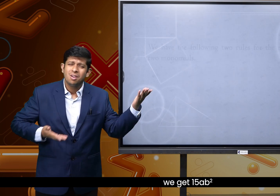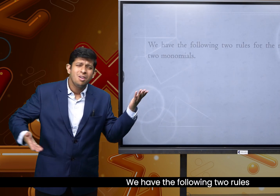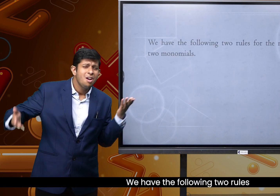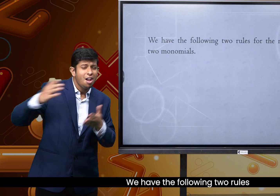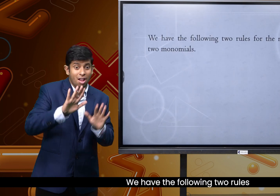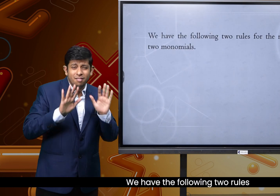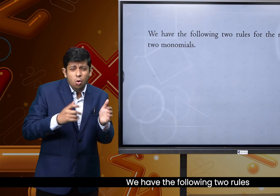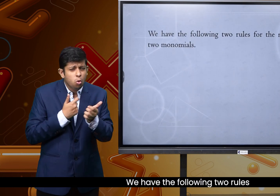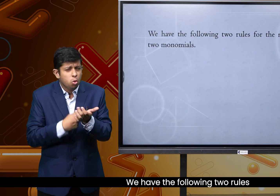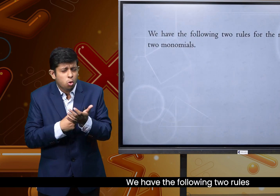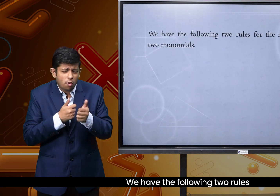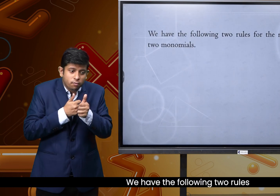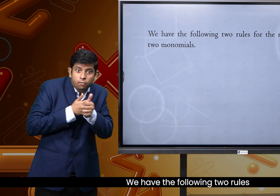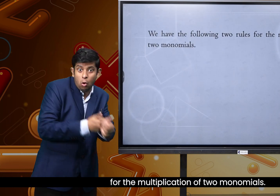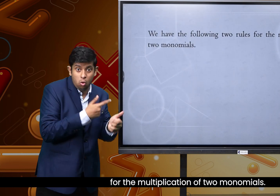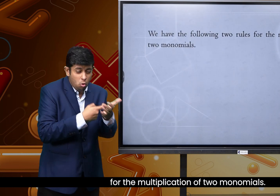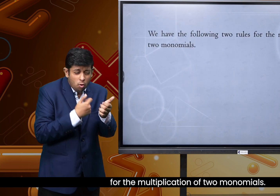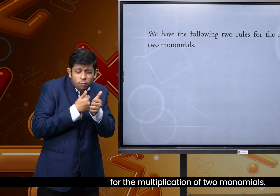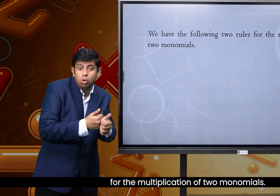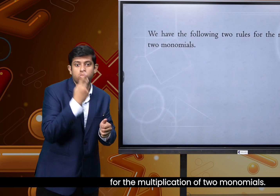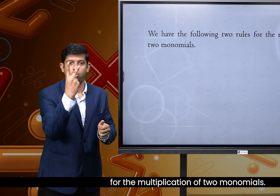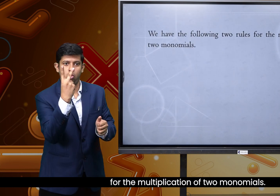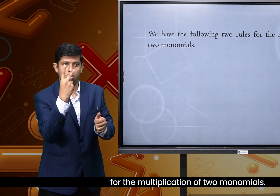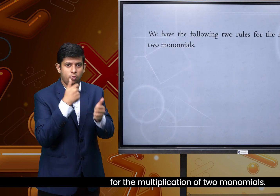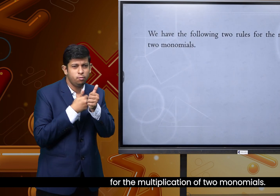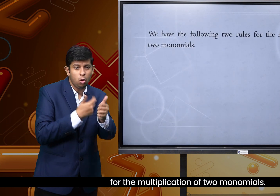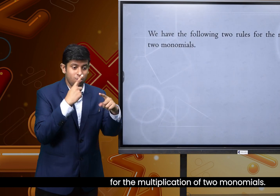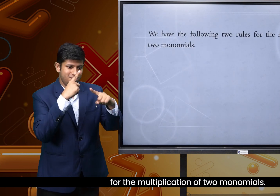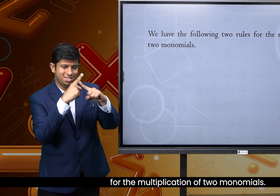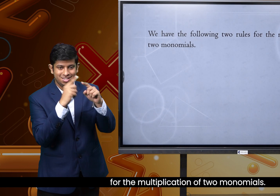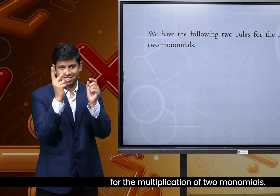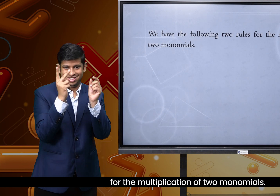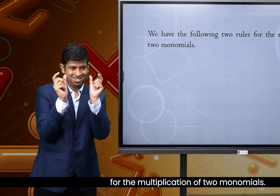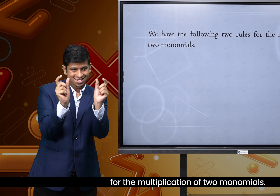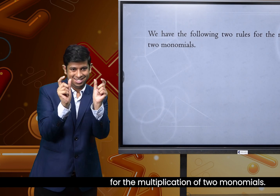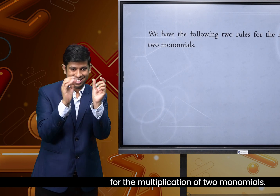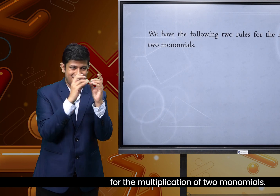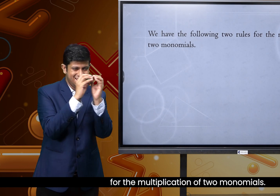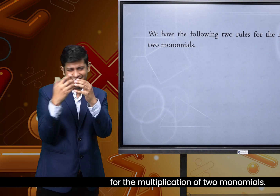We have the following two rules for the multiplication of two monomials.